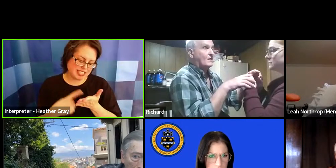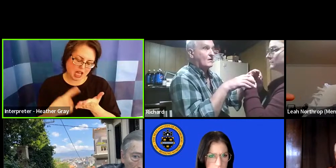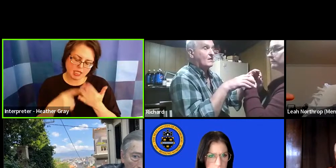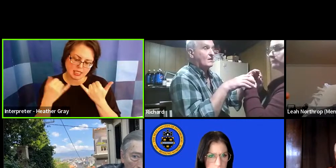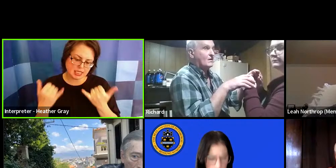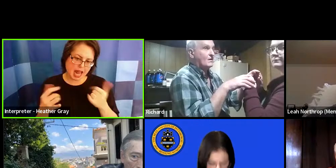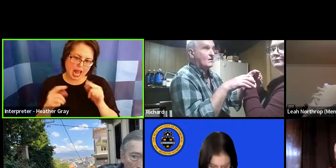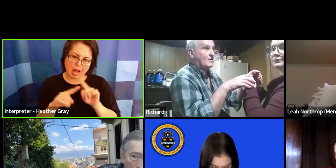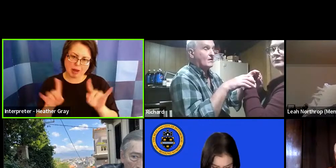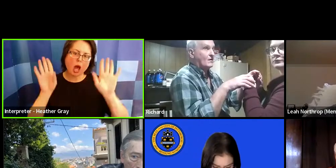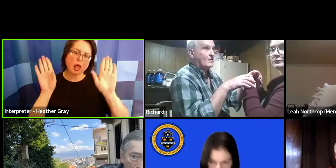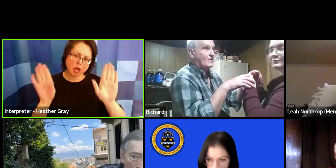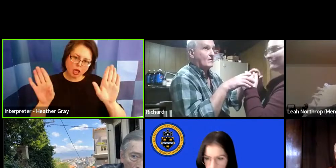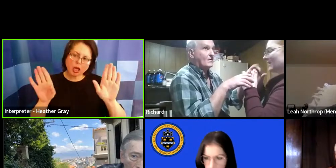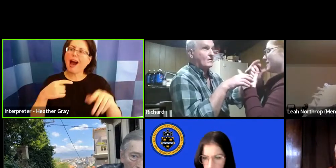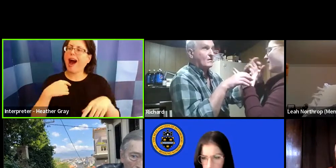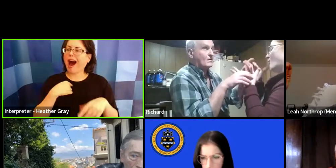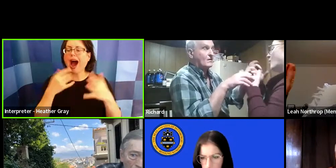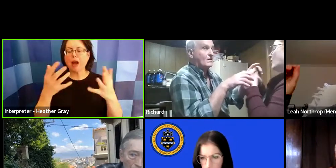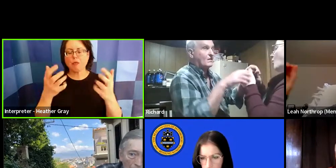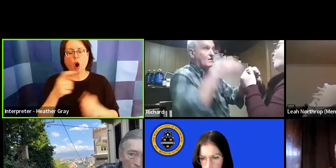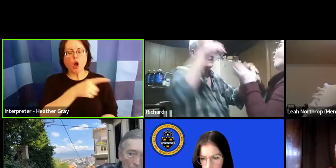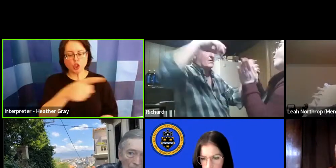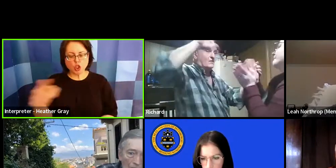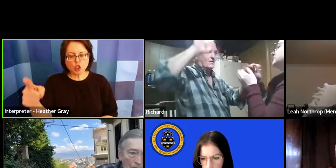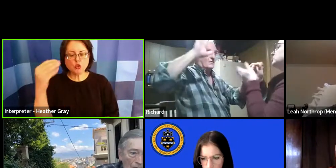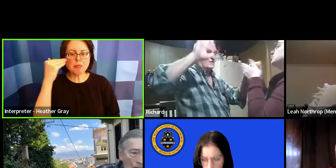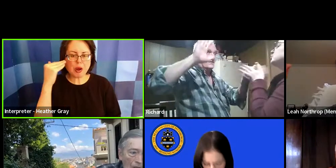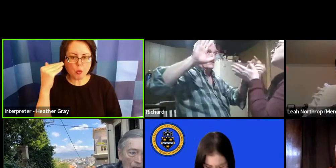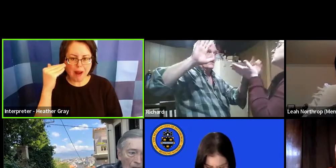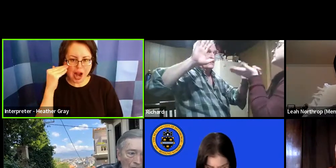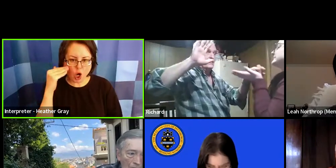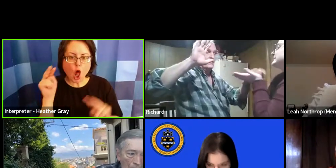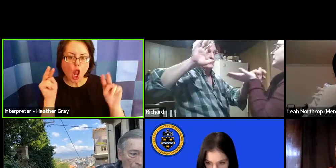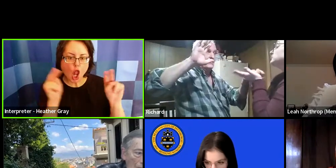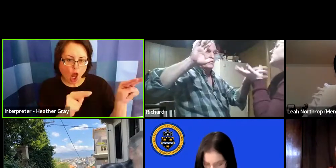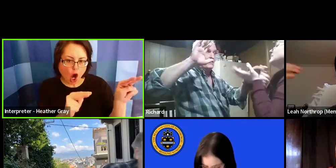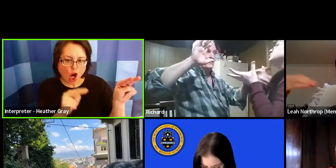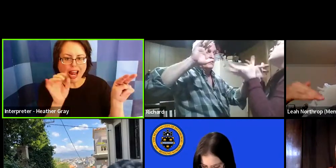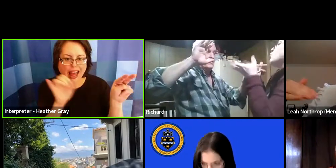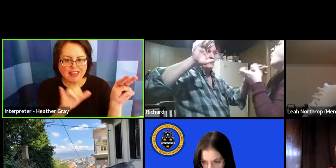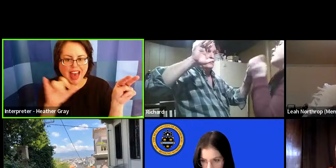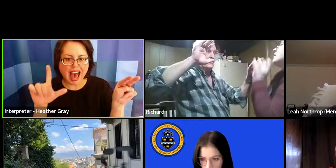new discussion. I really just wanted to put this link out there so that you have